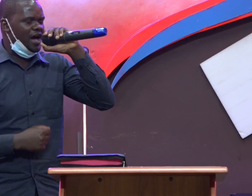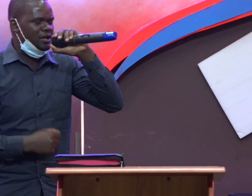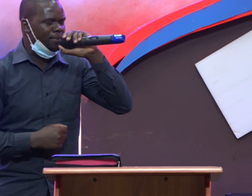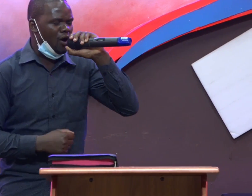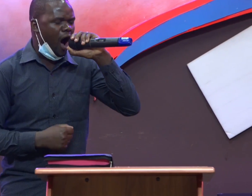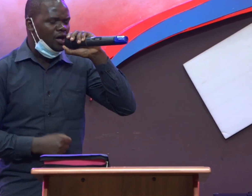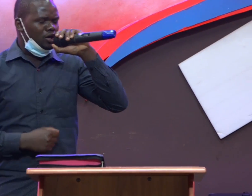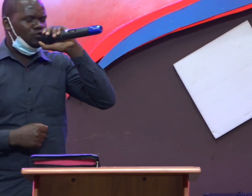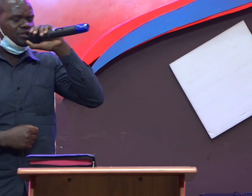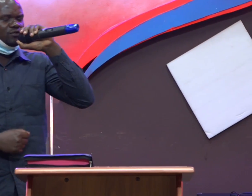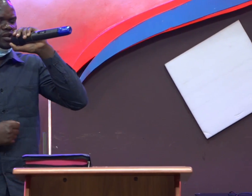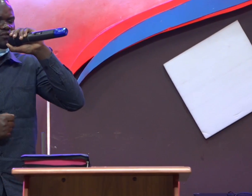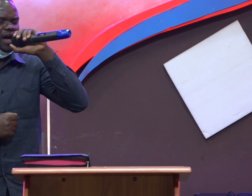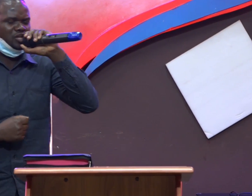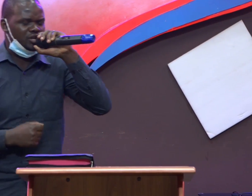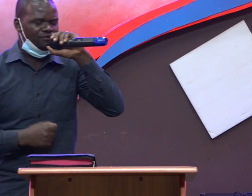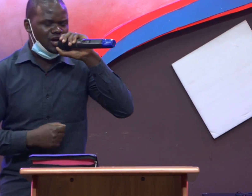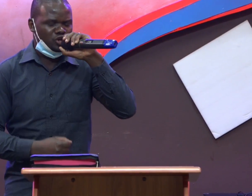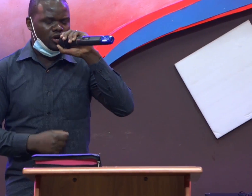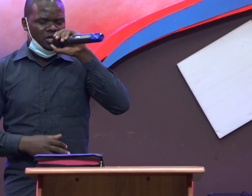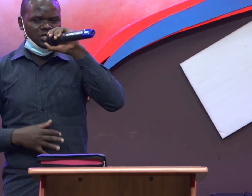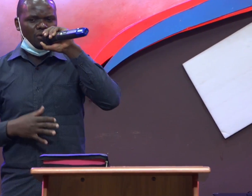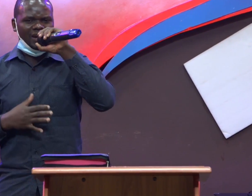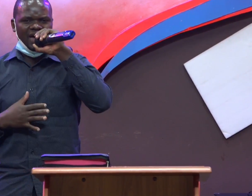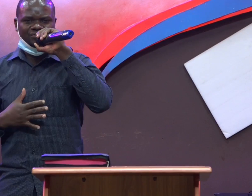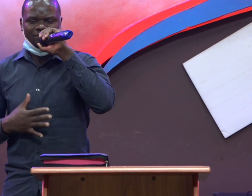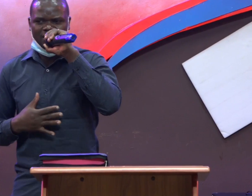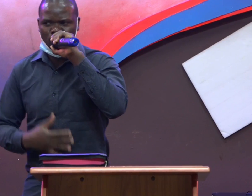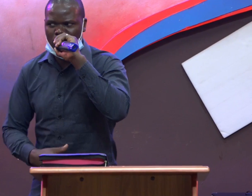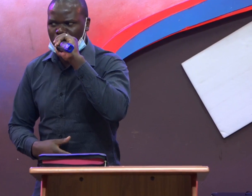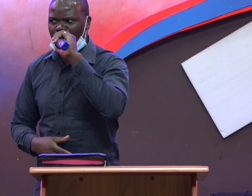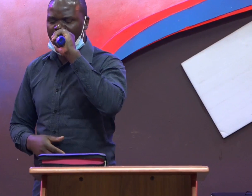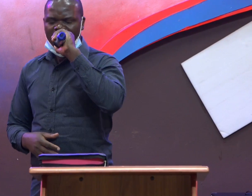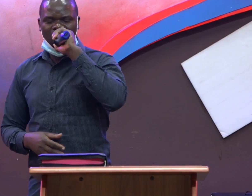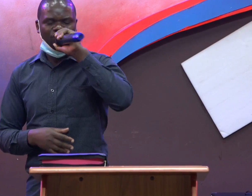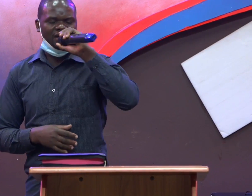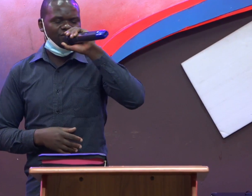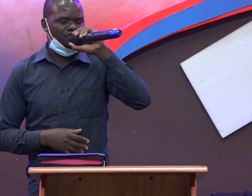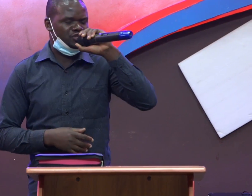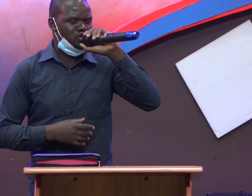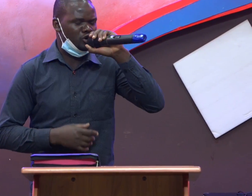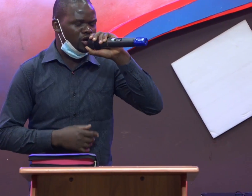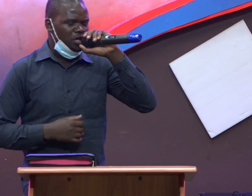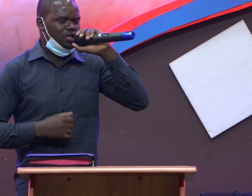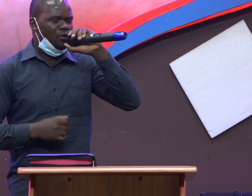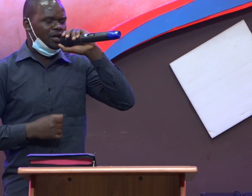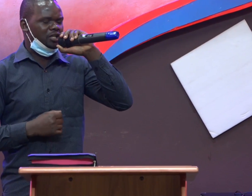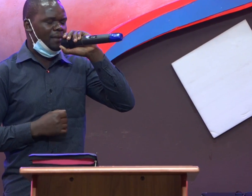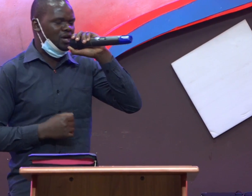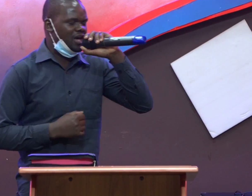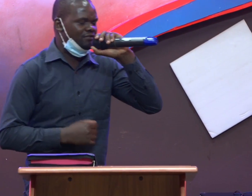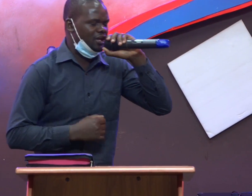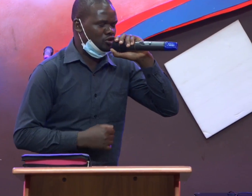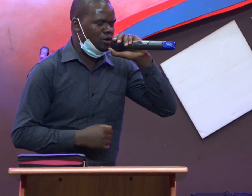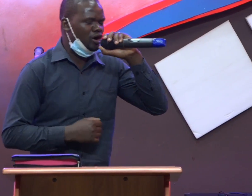that divine power, requesting for divine intervention in our lives, heavenly King of glory, divine visitation in our